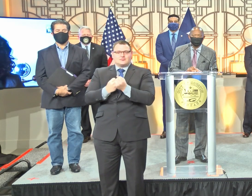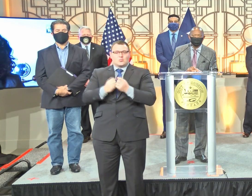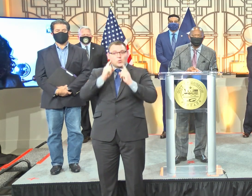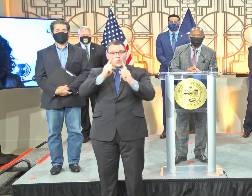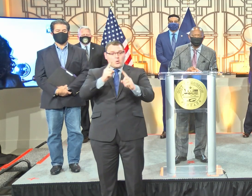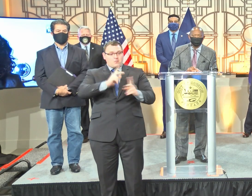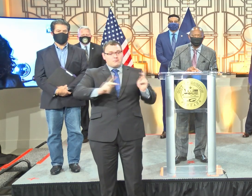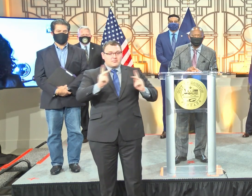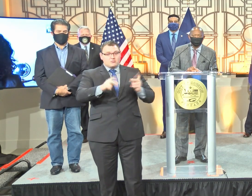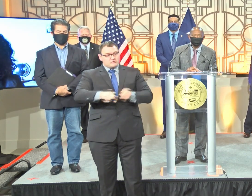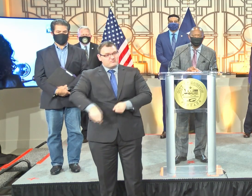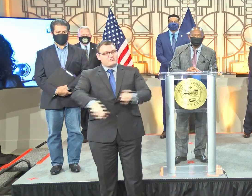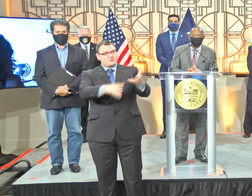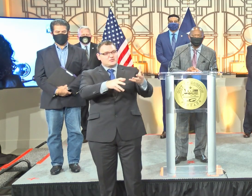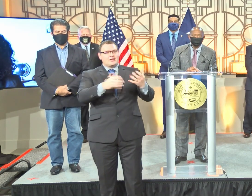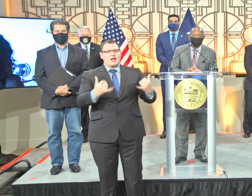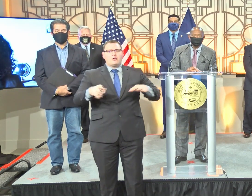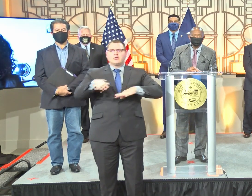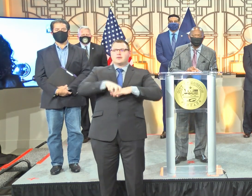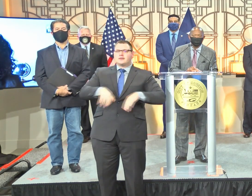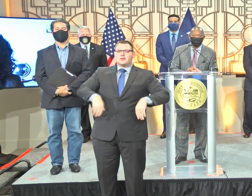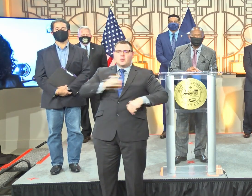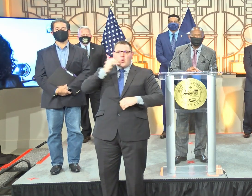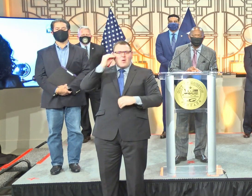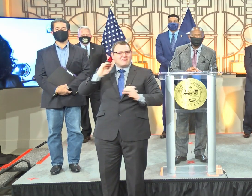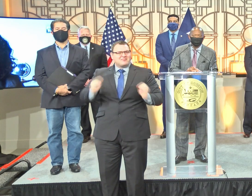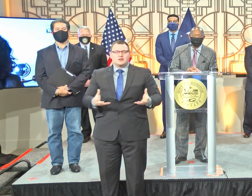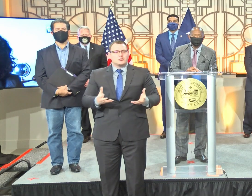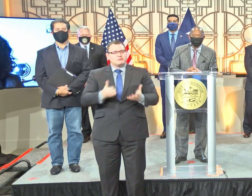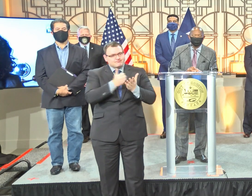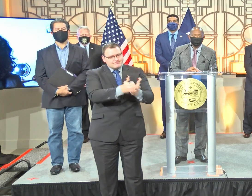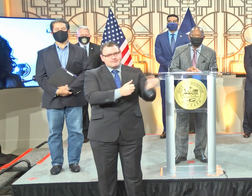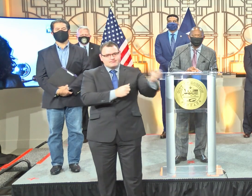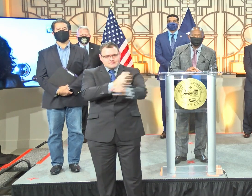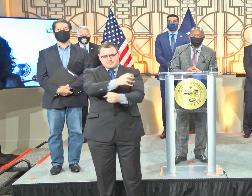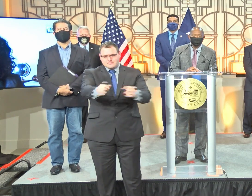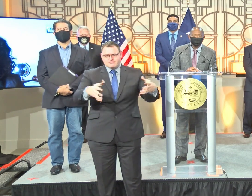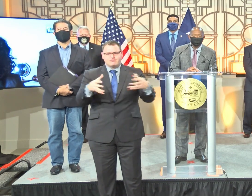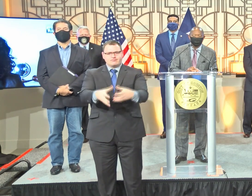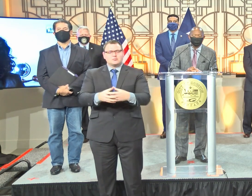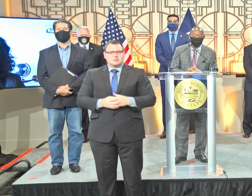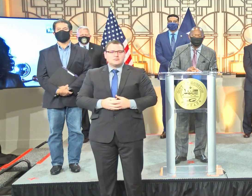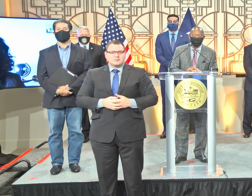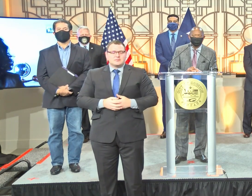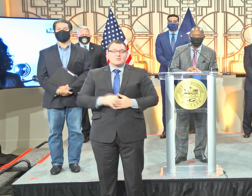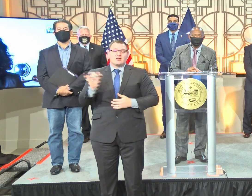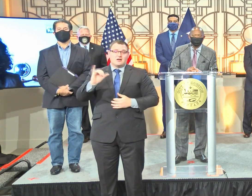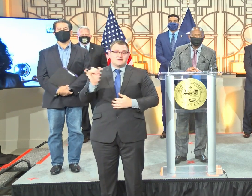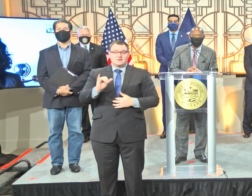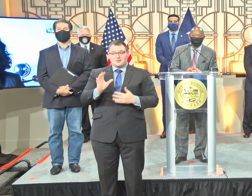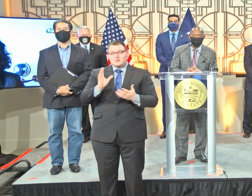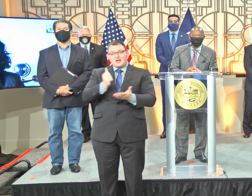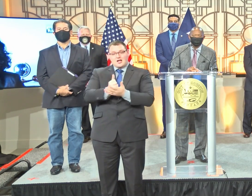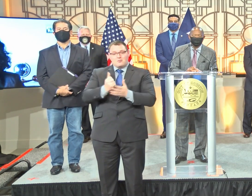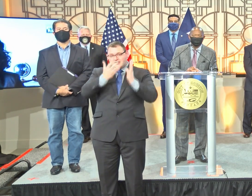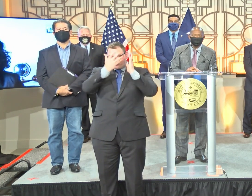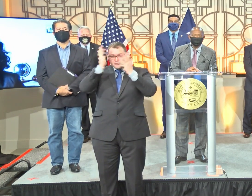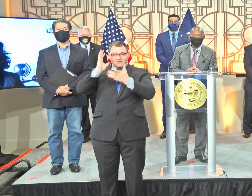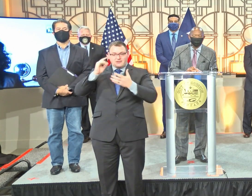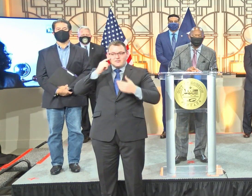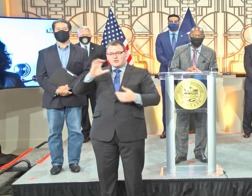course, it's a difficult time. As we have this innovative approach, we all are bracing for an increase in the homeless